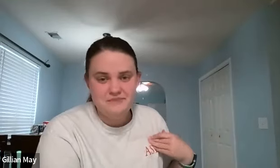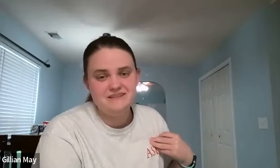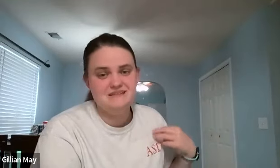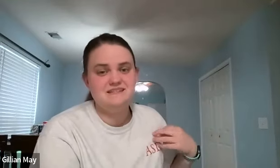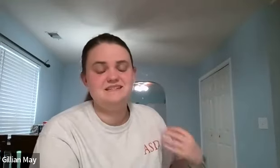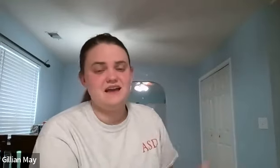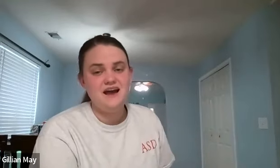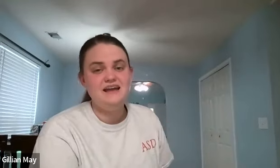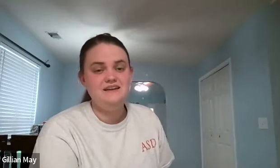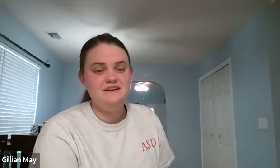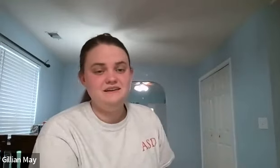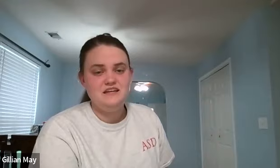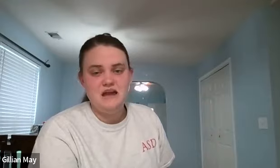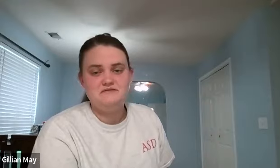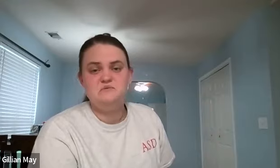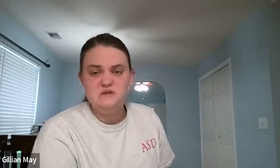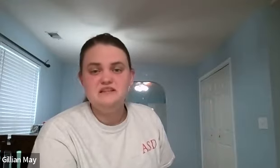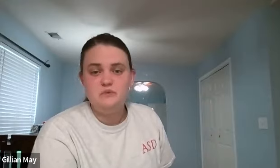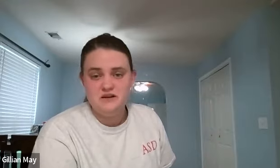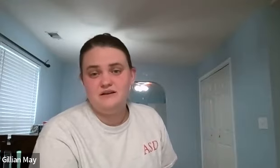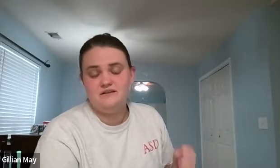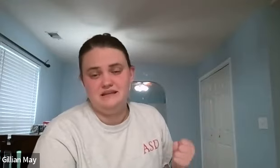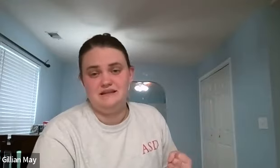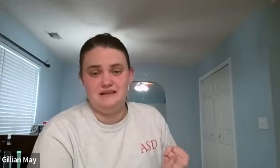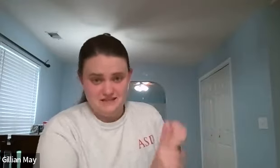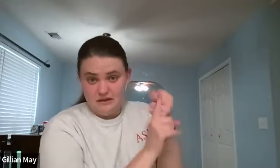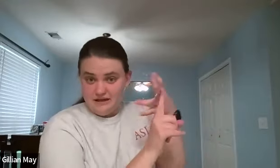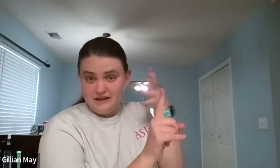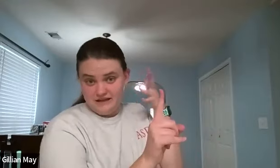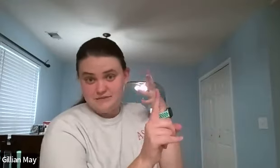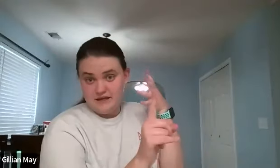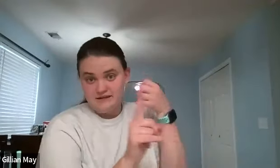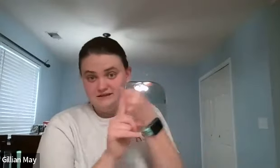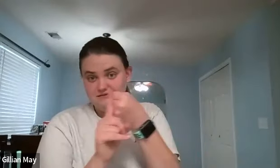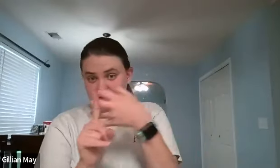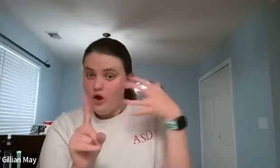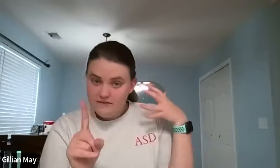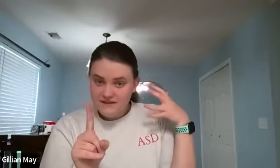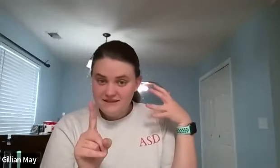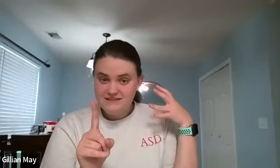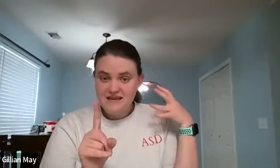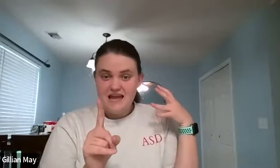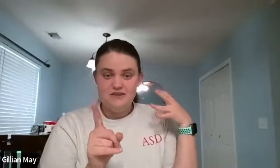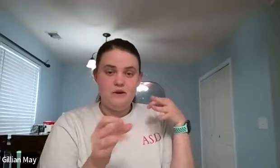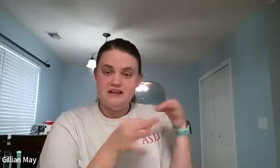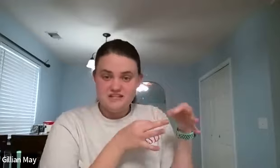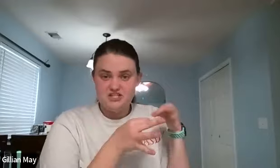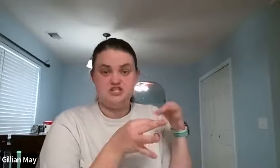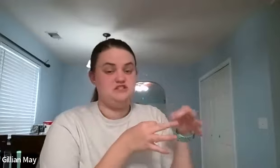making sense. Cause I can have some really weird, like explaining and expanding on things. And the way I can just